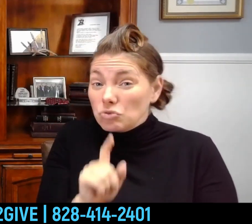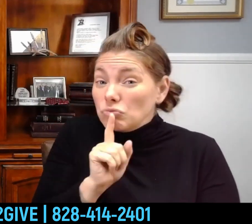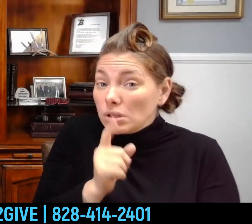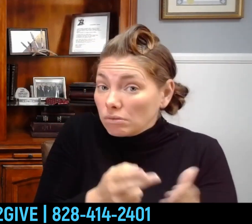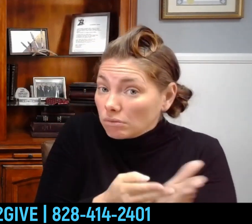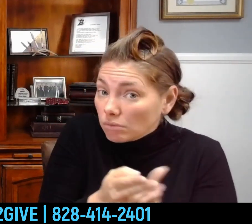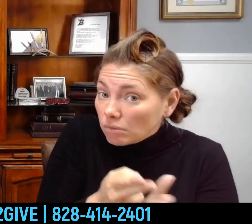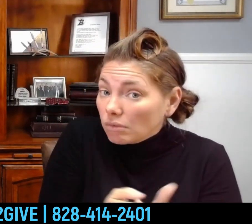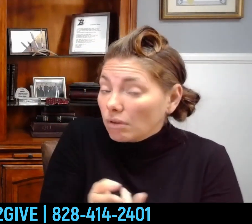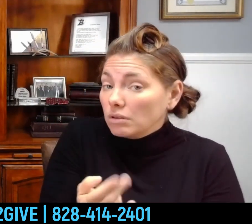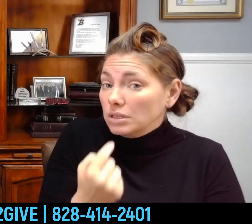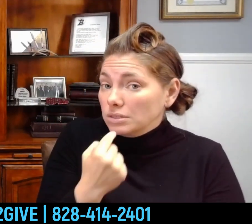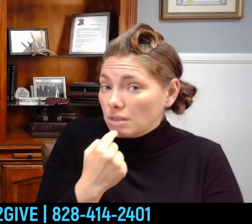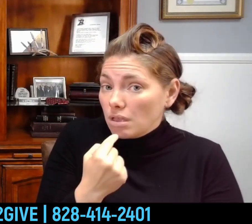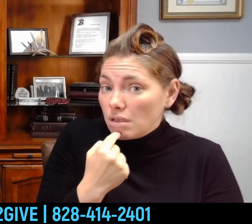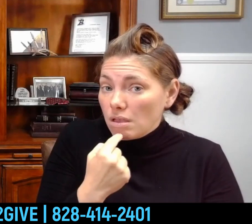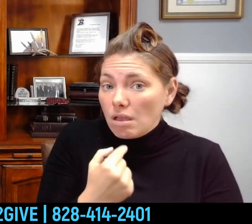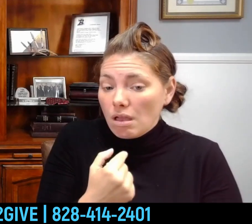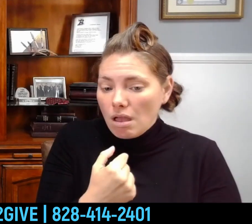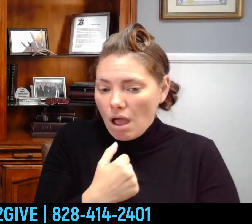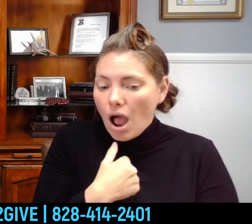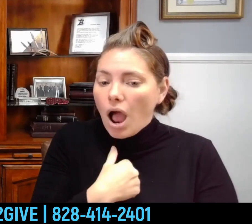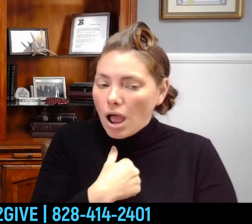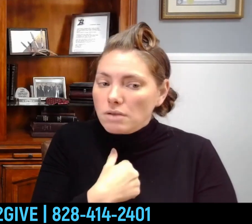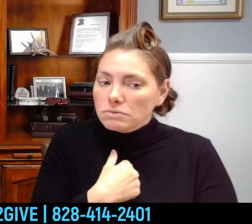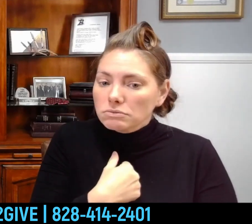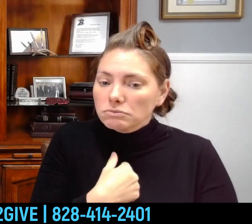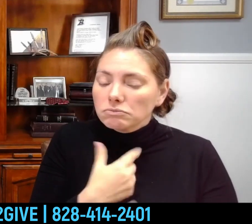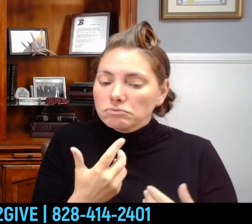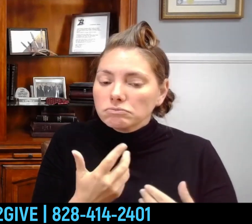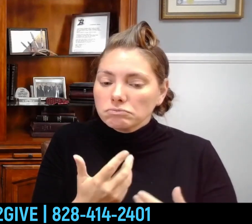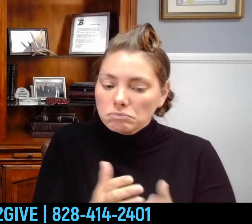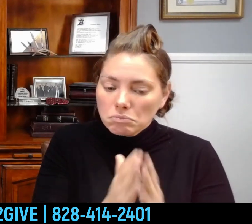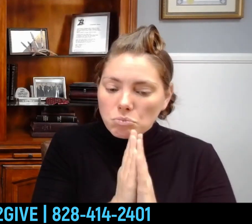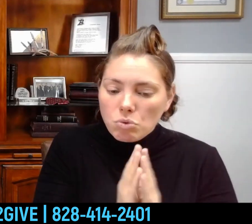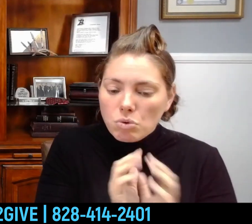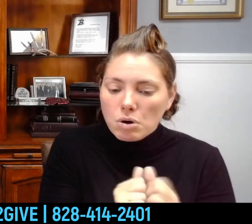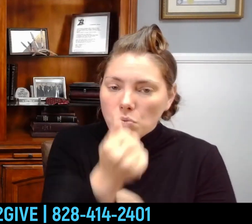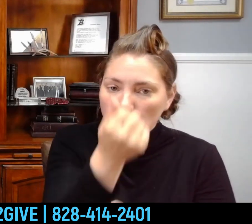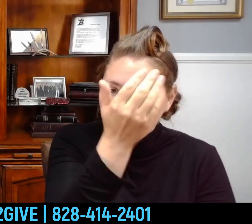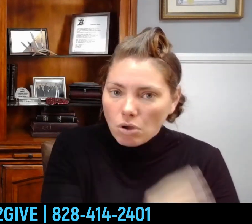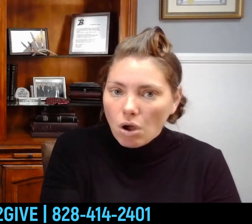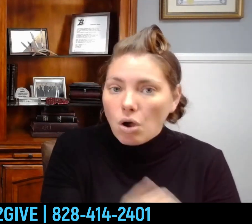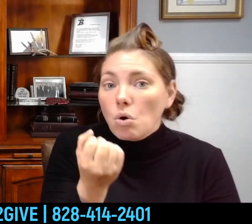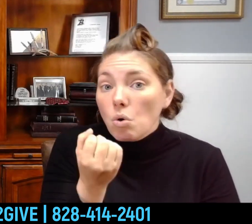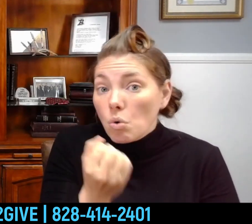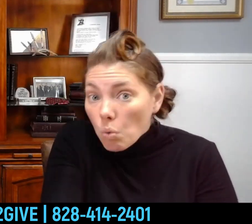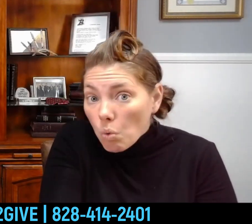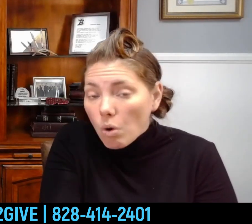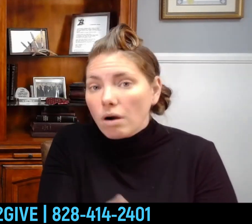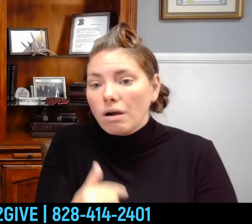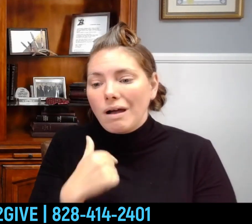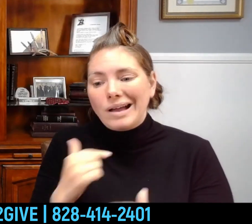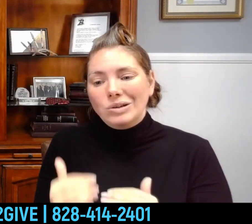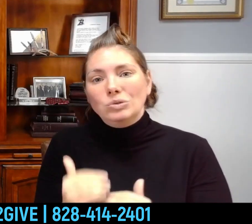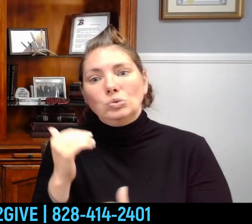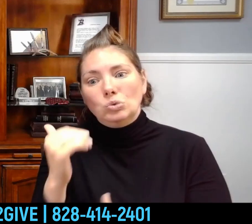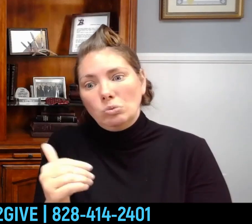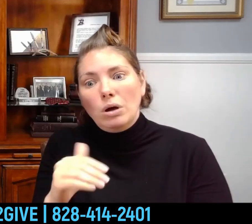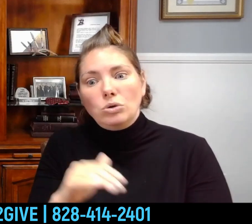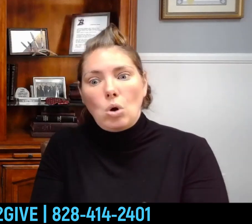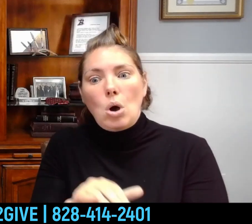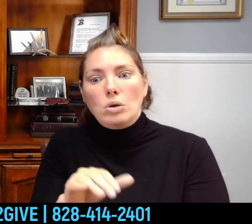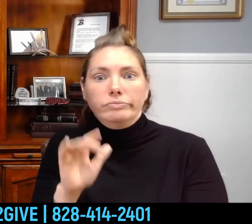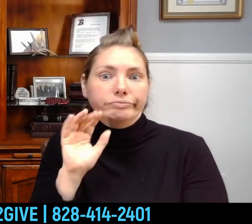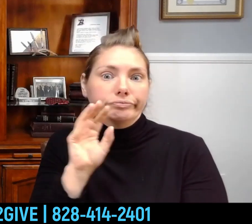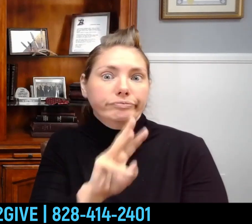that I've had spent time in prayer with God, or have I been on too many sites that I